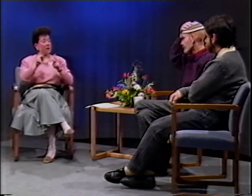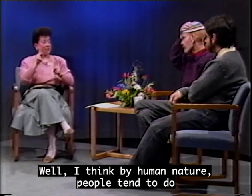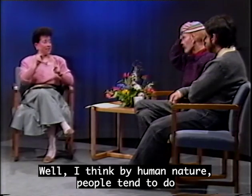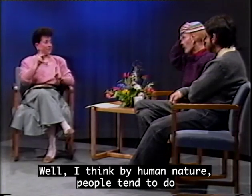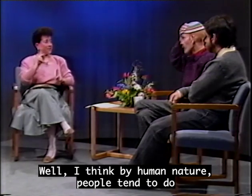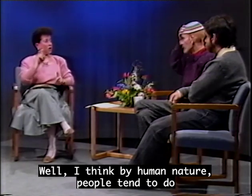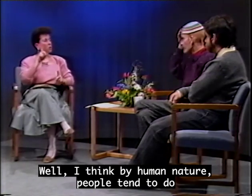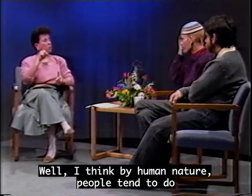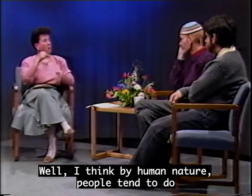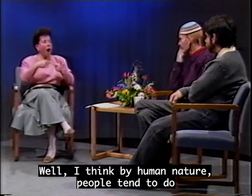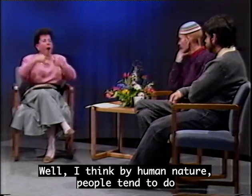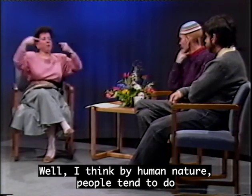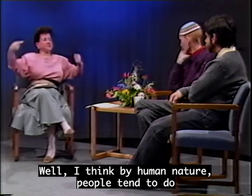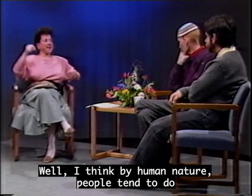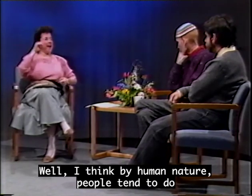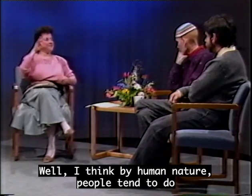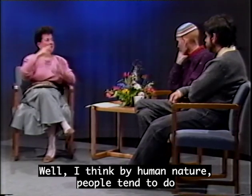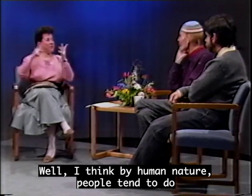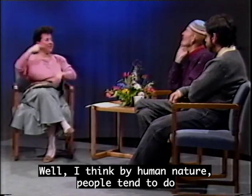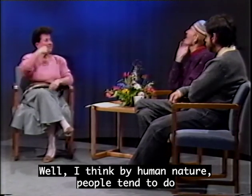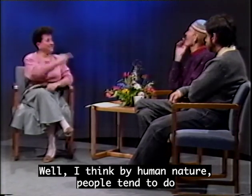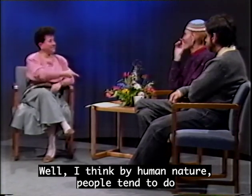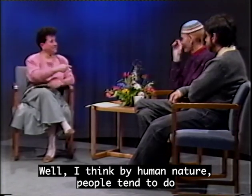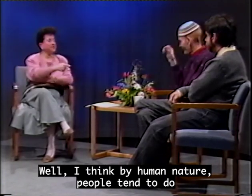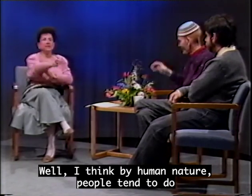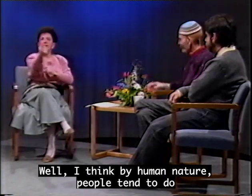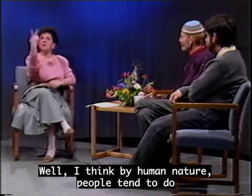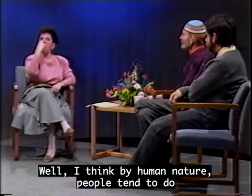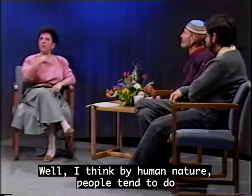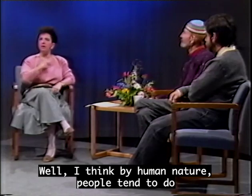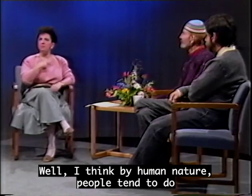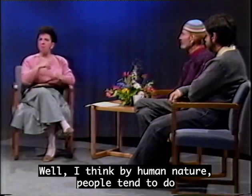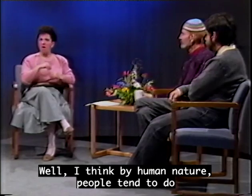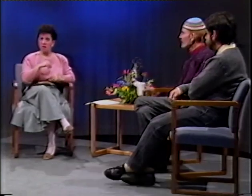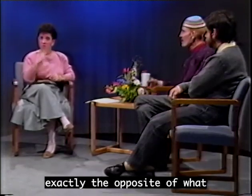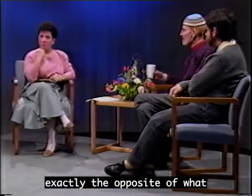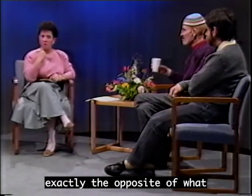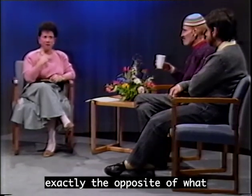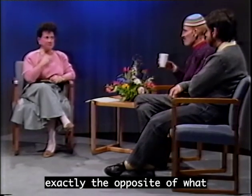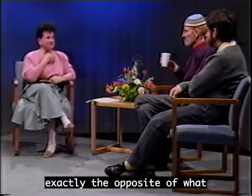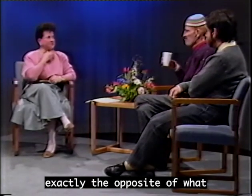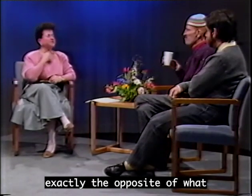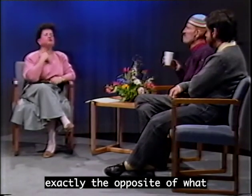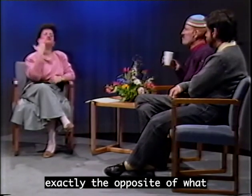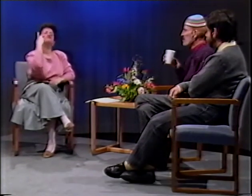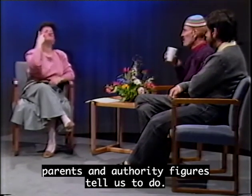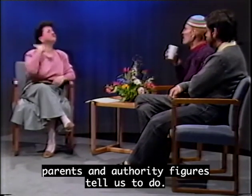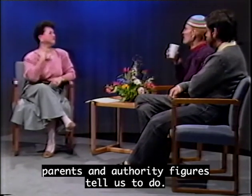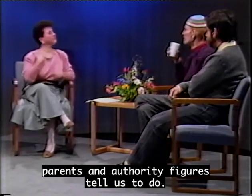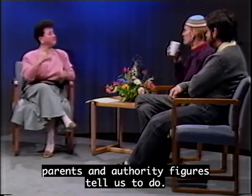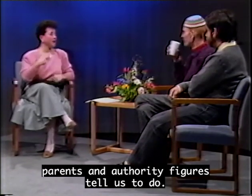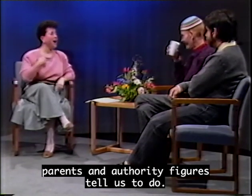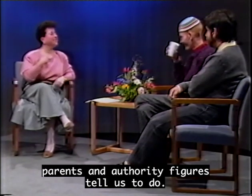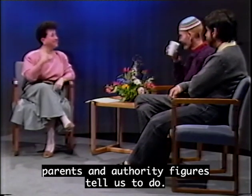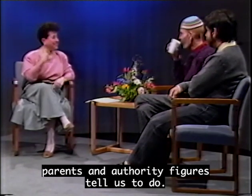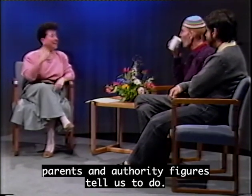Well, I think by human nature, people tend to do exactly the opposite of what parents and authority figures tell us